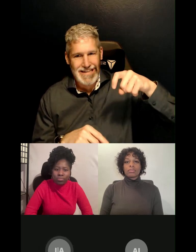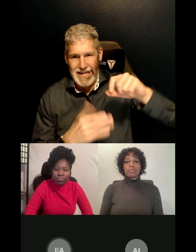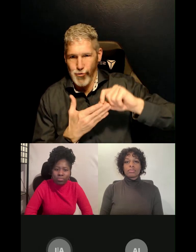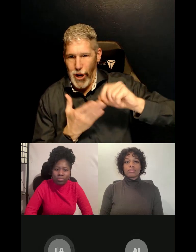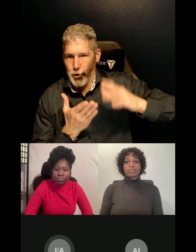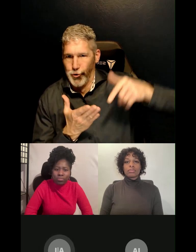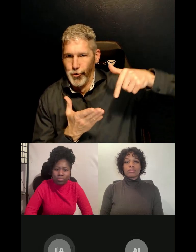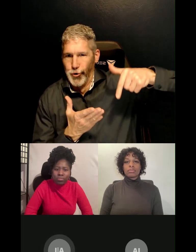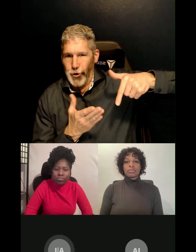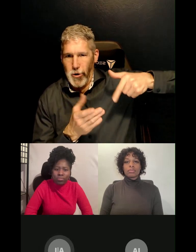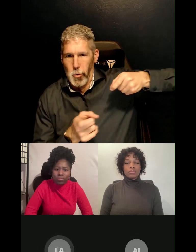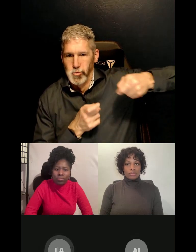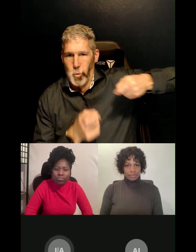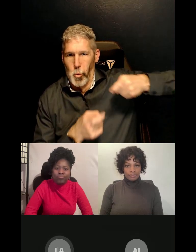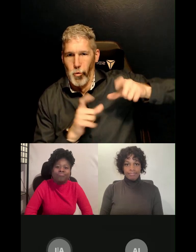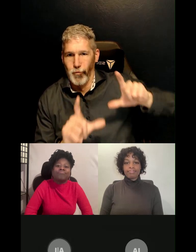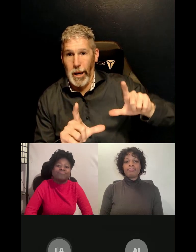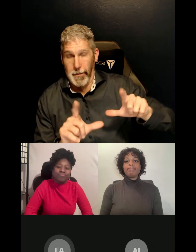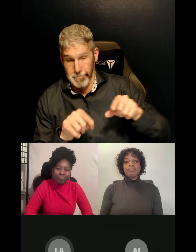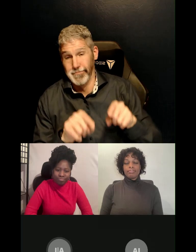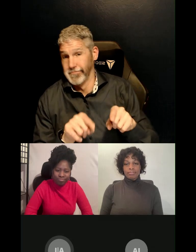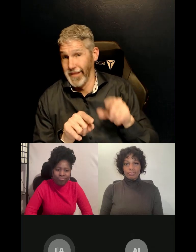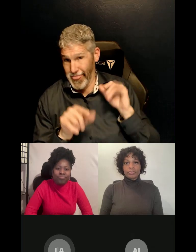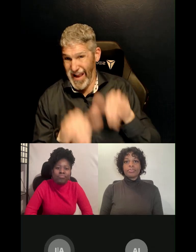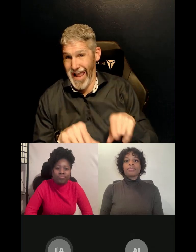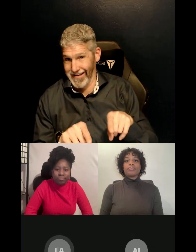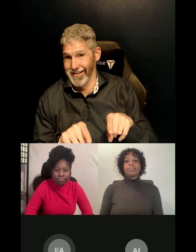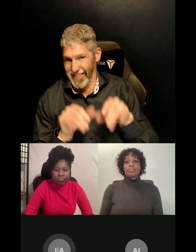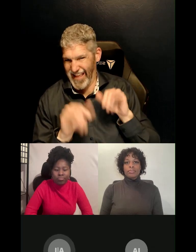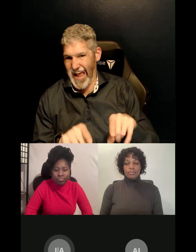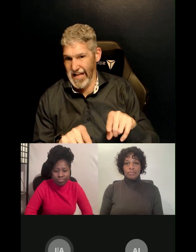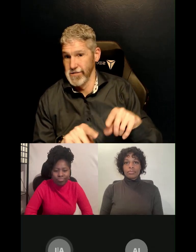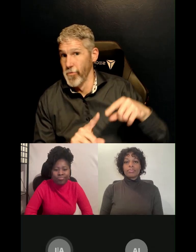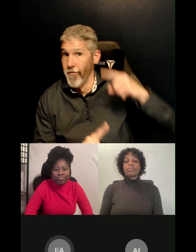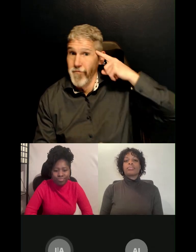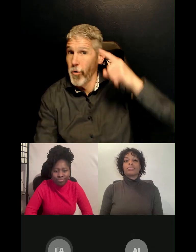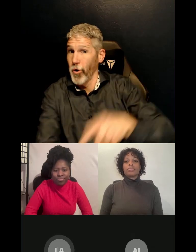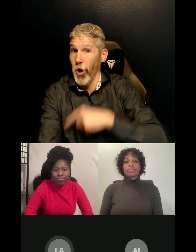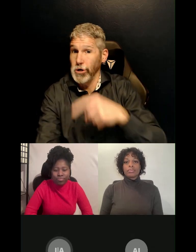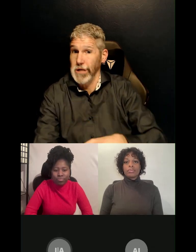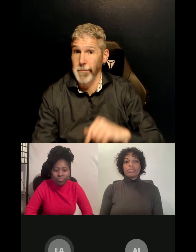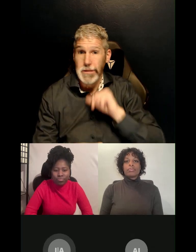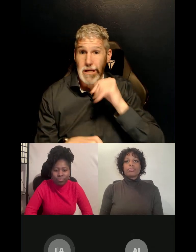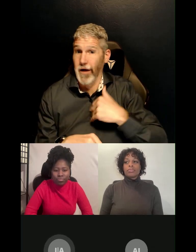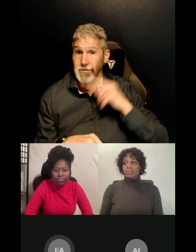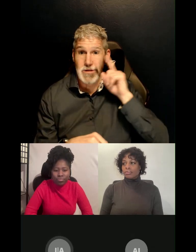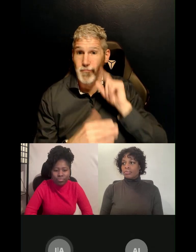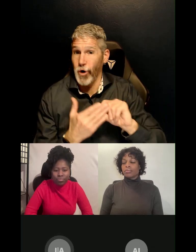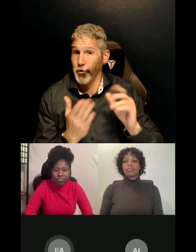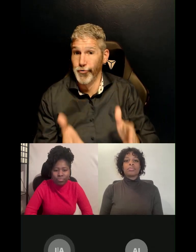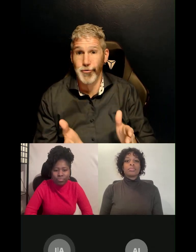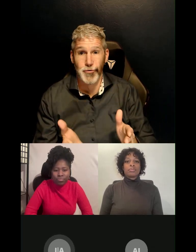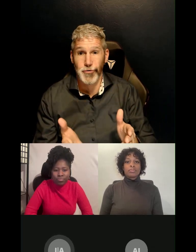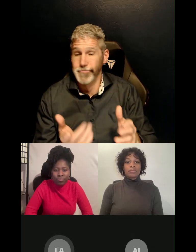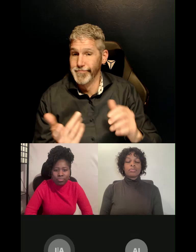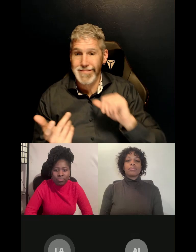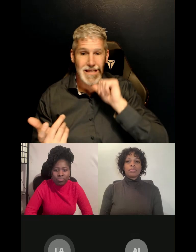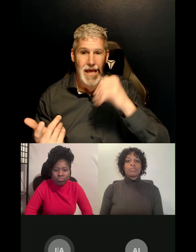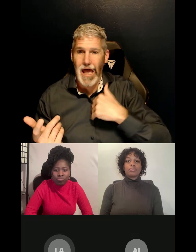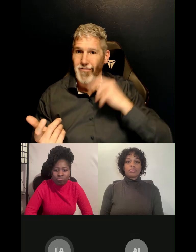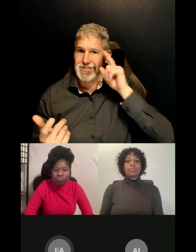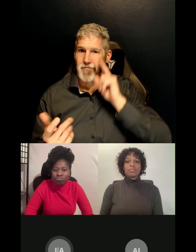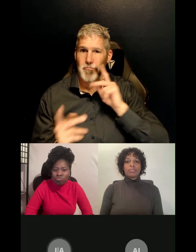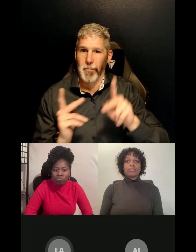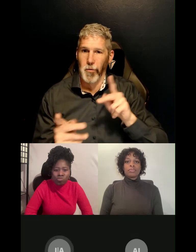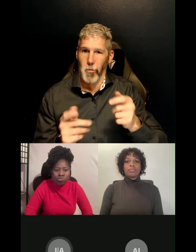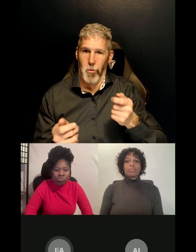like Christy Merriweather mentioned, it's the writer. The writer is in control of the framing. And that's so important. And for the longest time, there